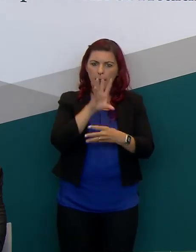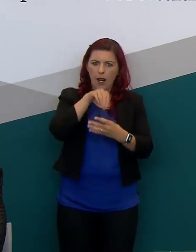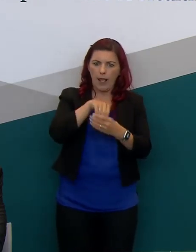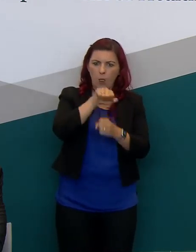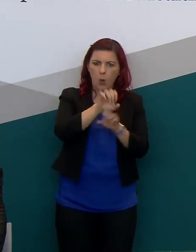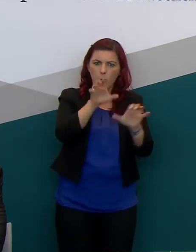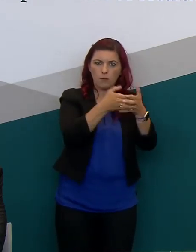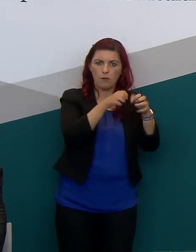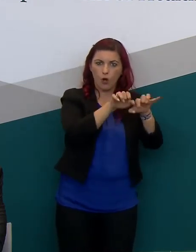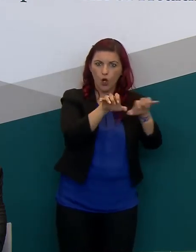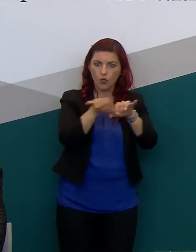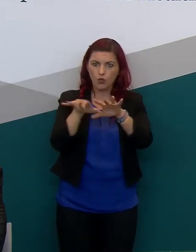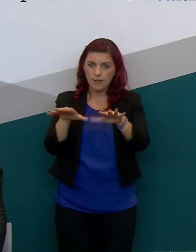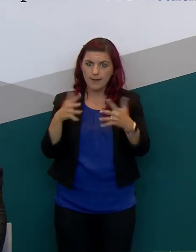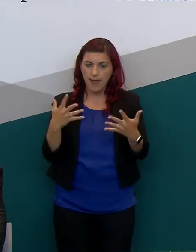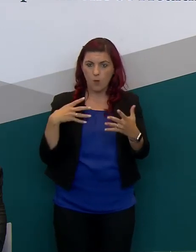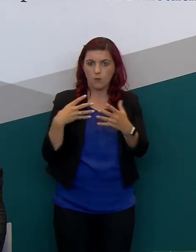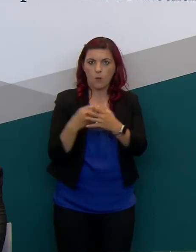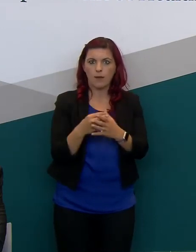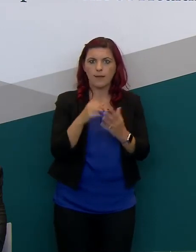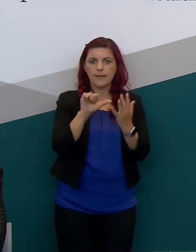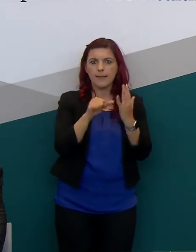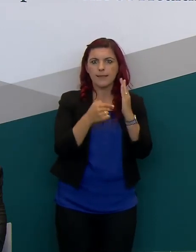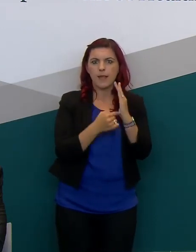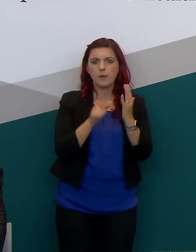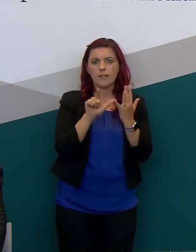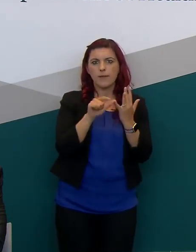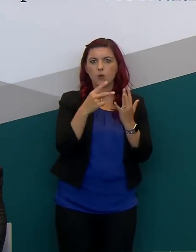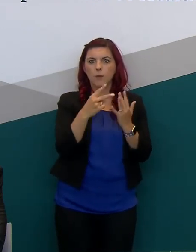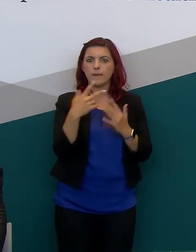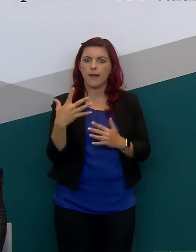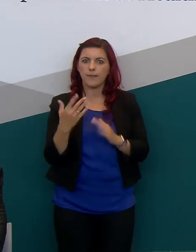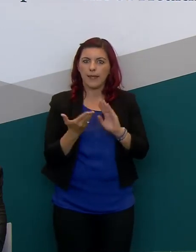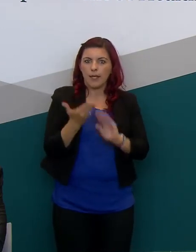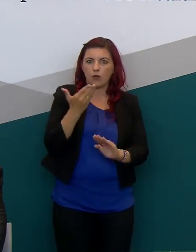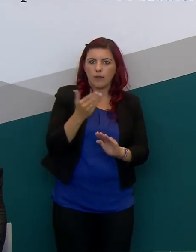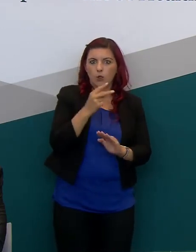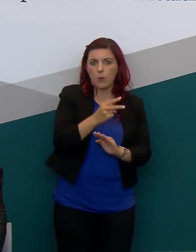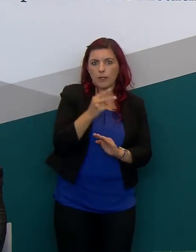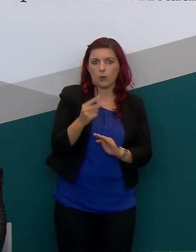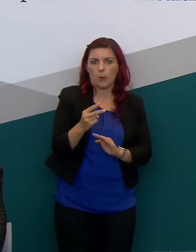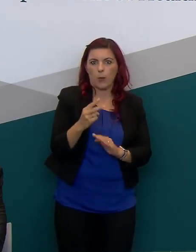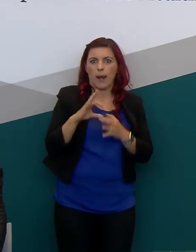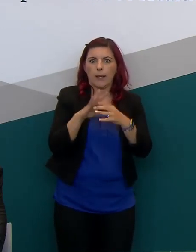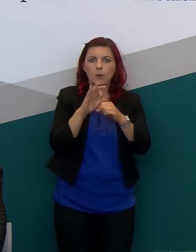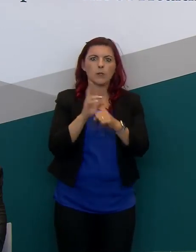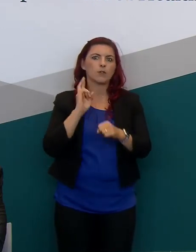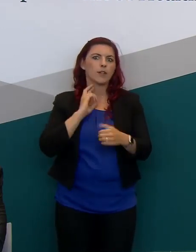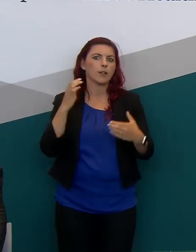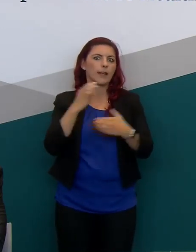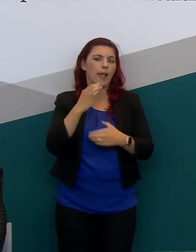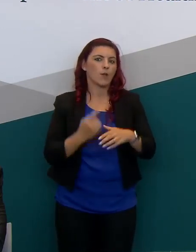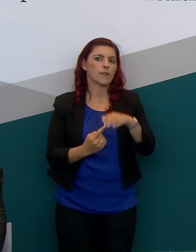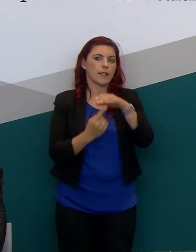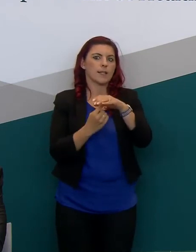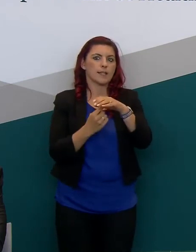with those clusters now stands at 6,725, an increase of 22 with respect to residential care facilities,